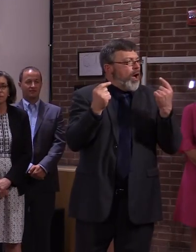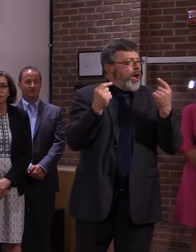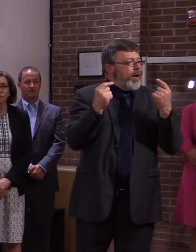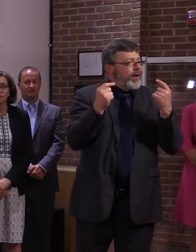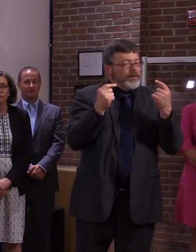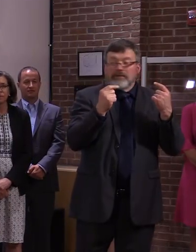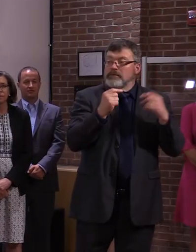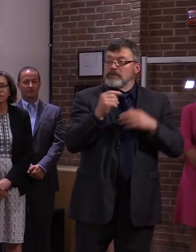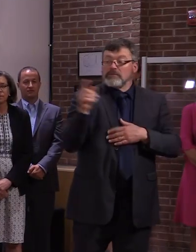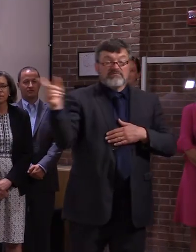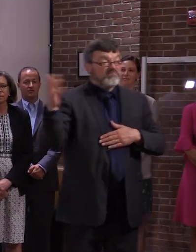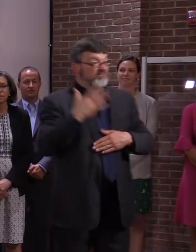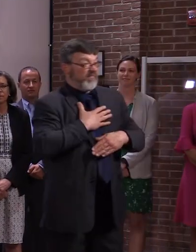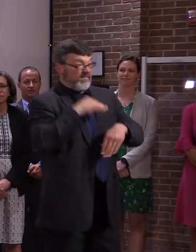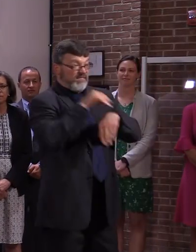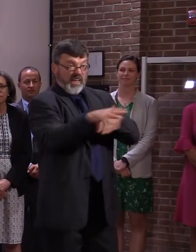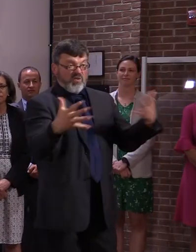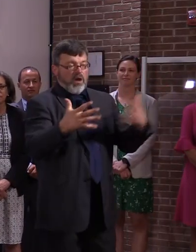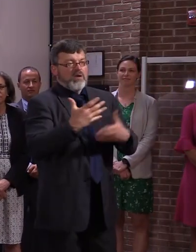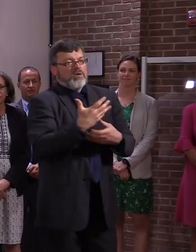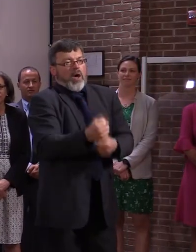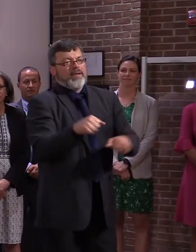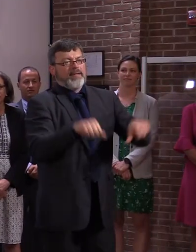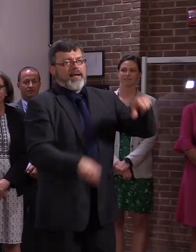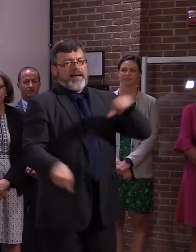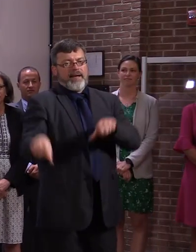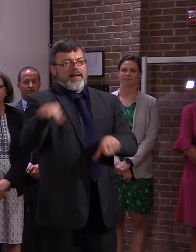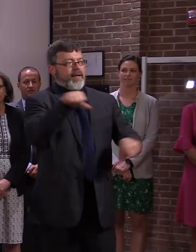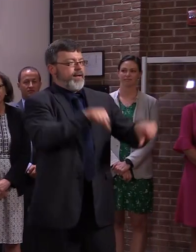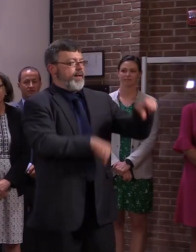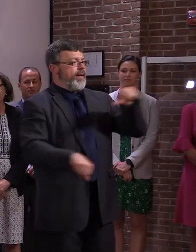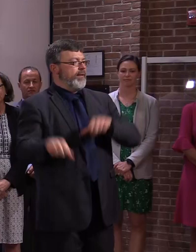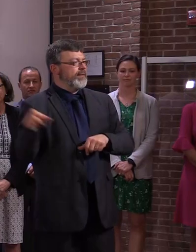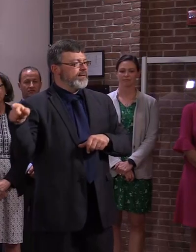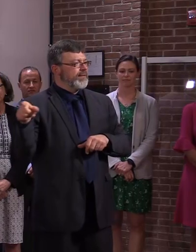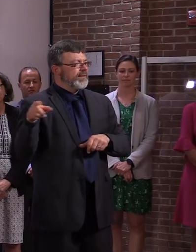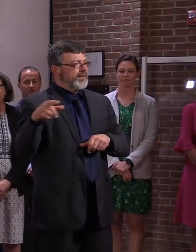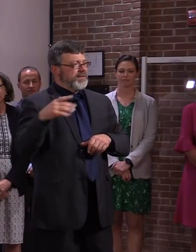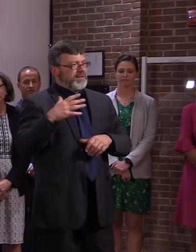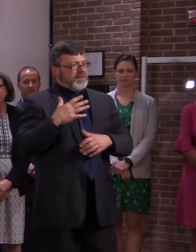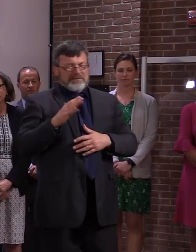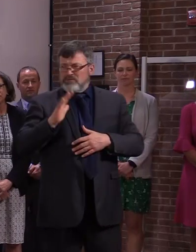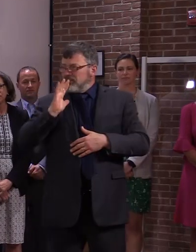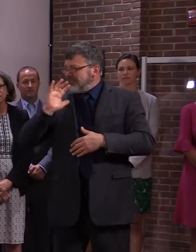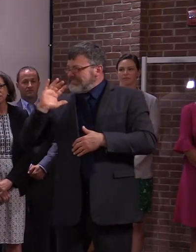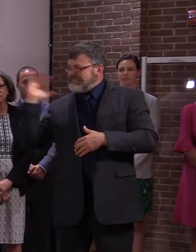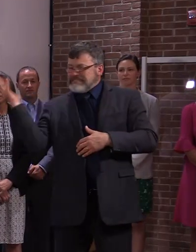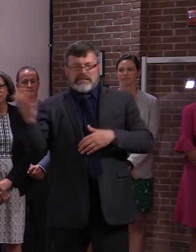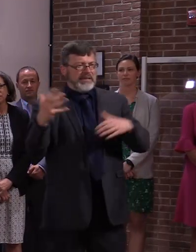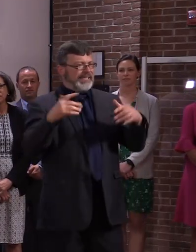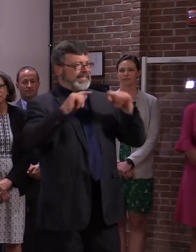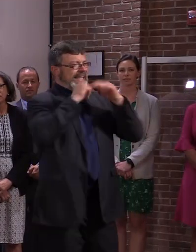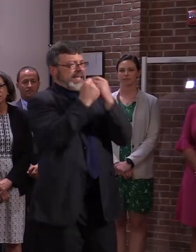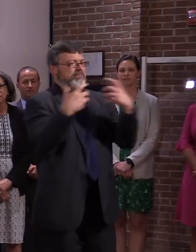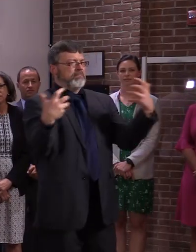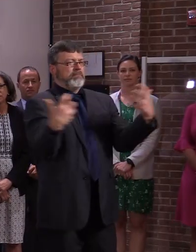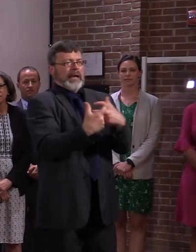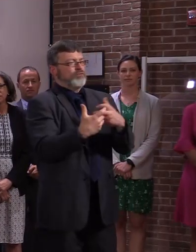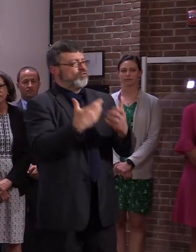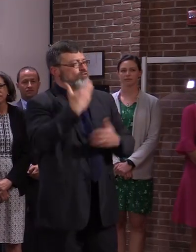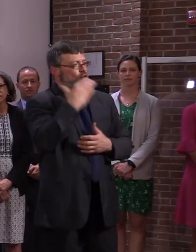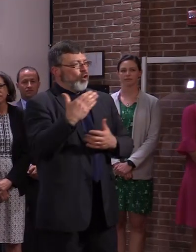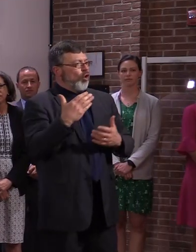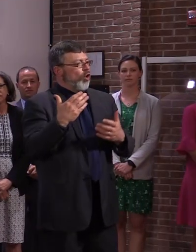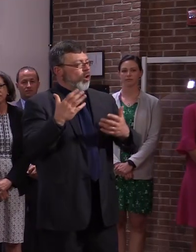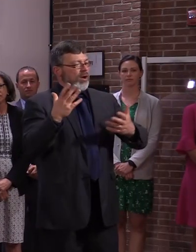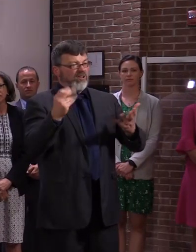trust the data, trust your people, put a good team together, and always tell the truth, even when it's not good news.